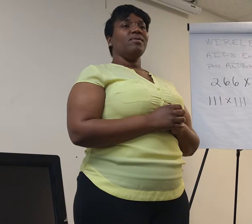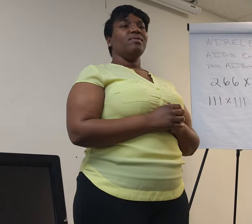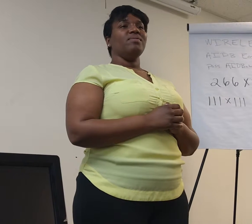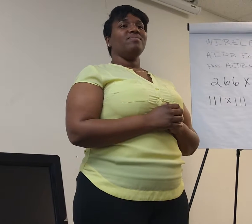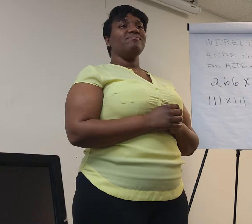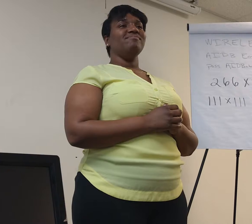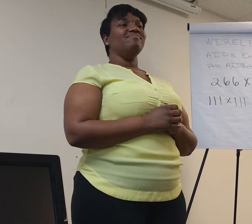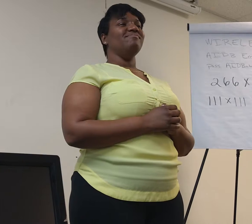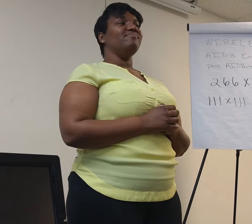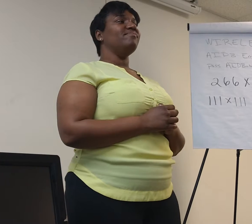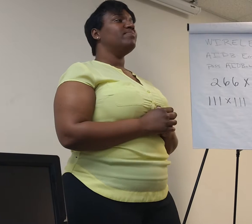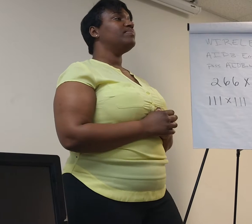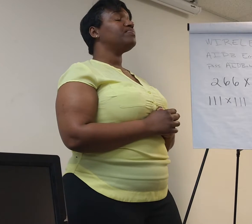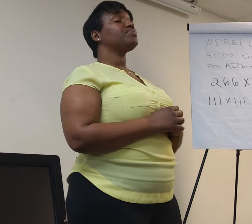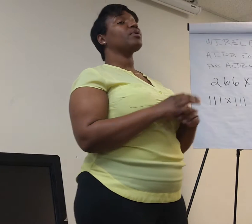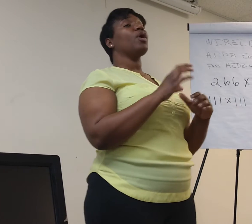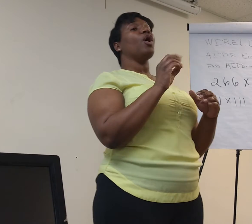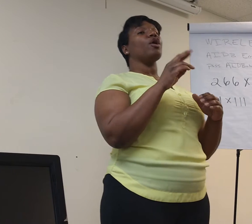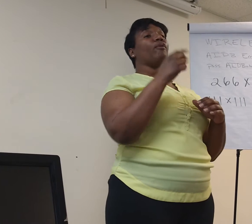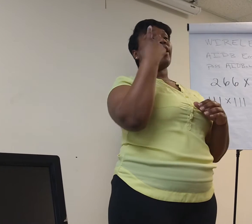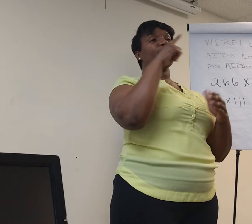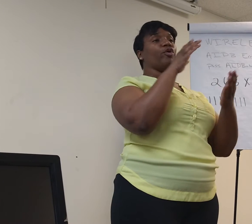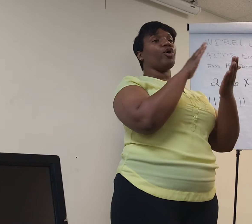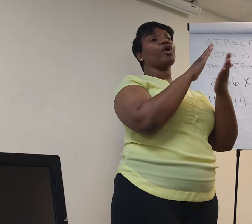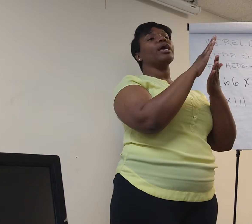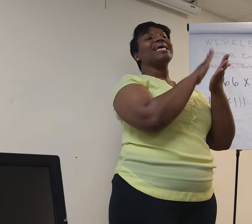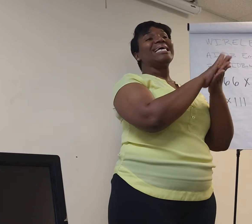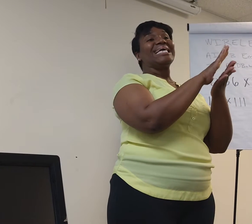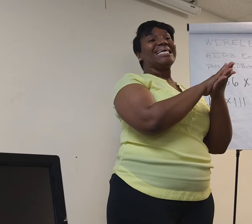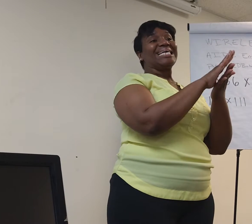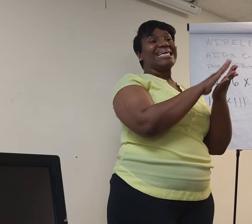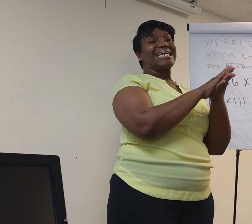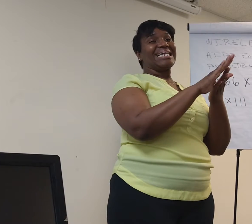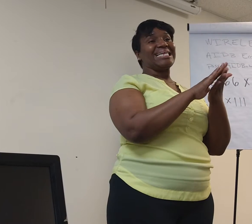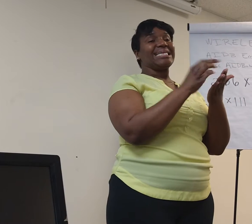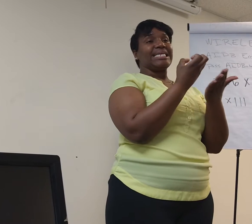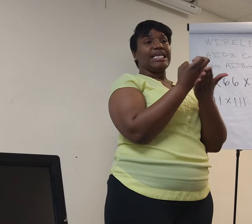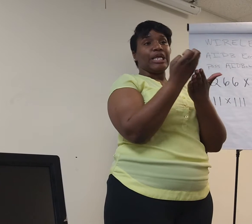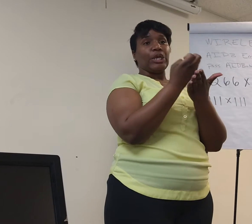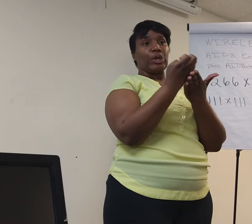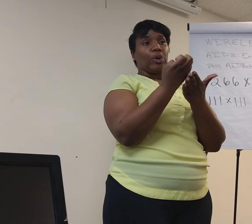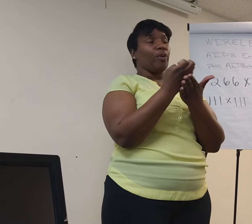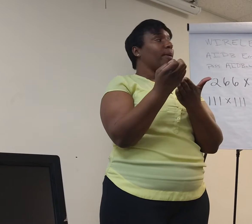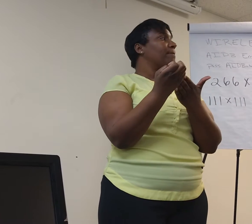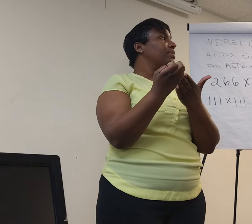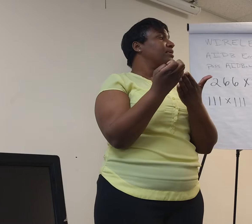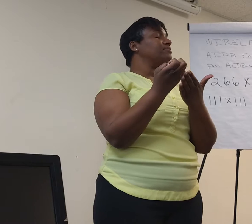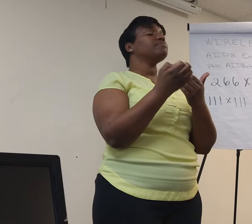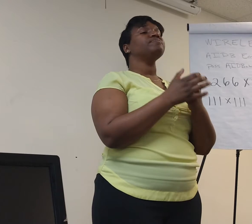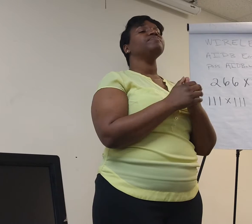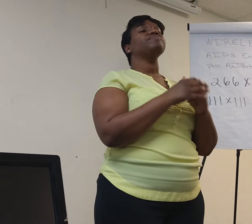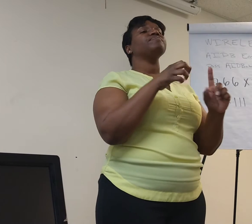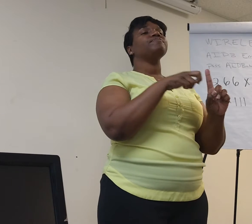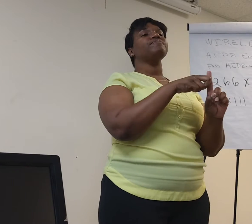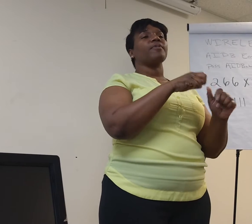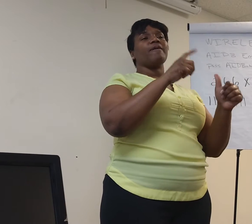Alright, and for clean in place equipment, what's the number 1 thing you do? Unplug it. Good. Number